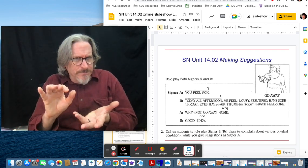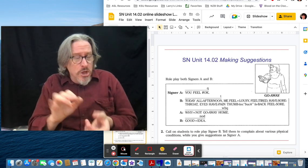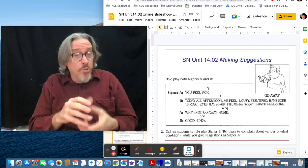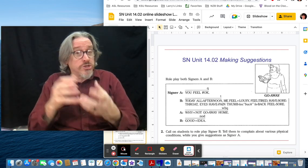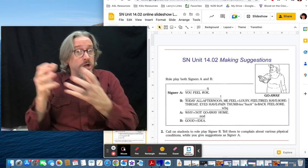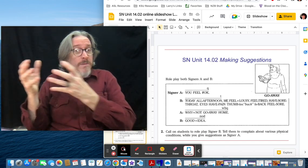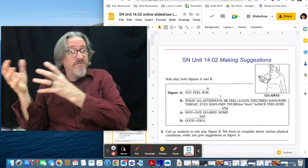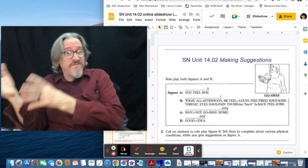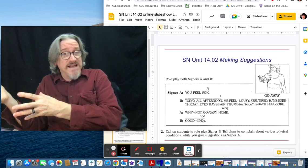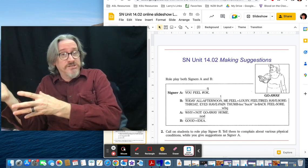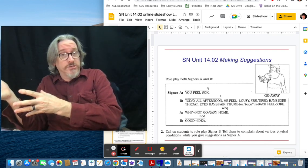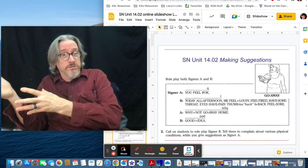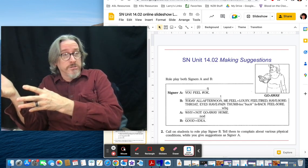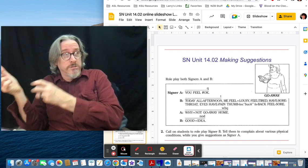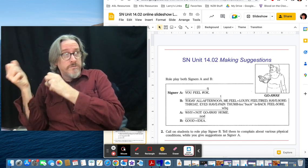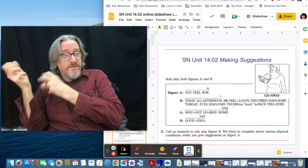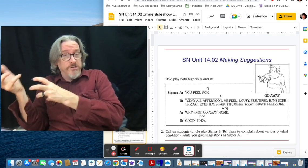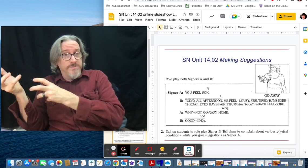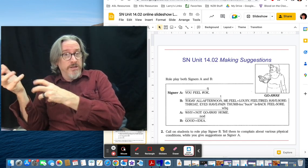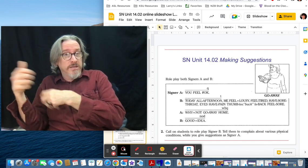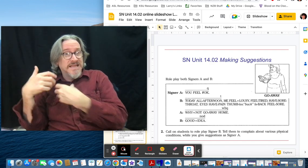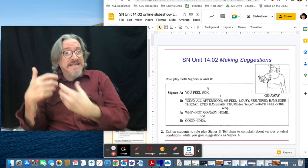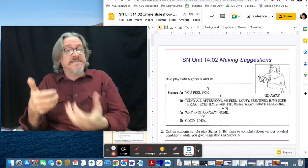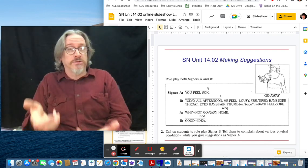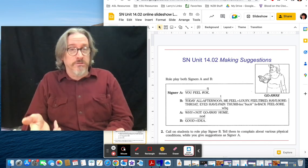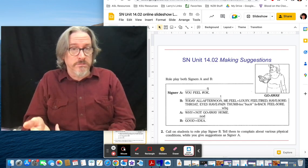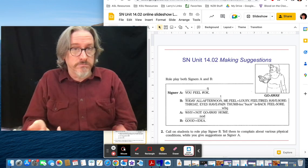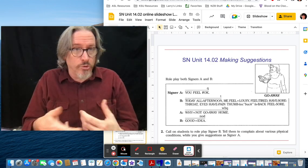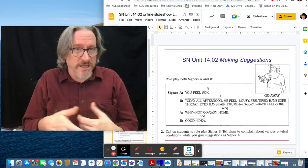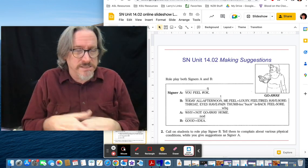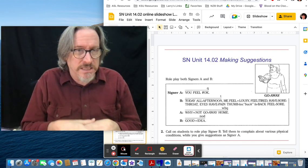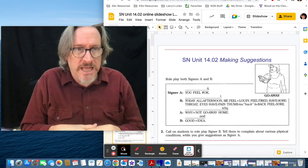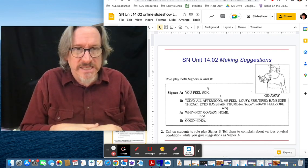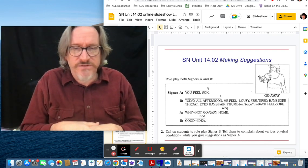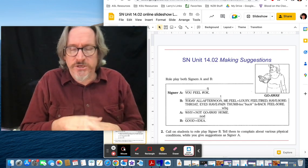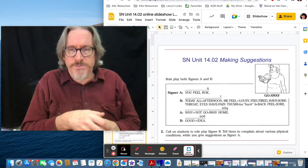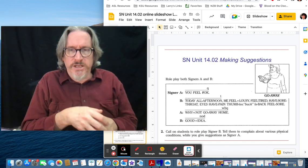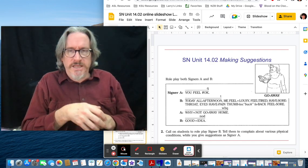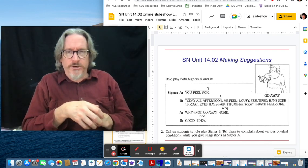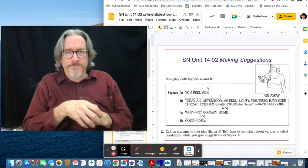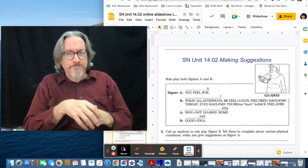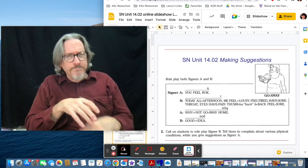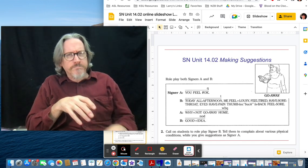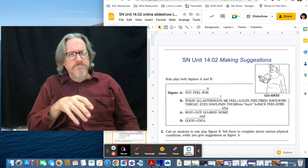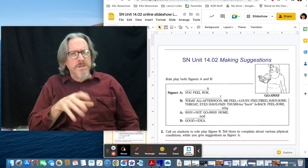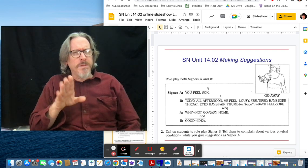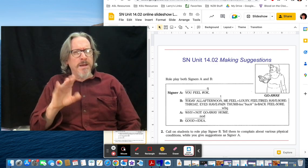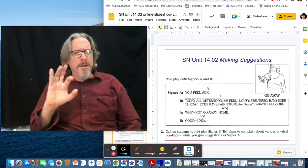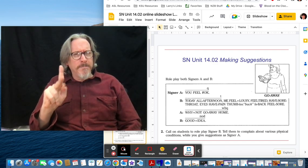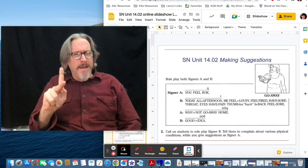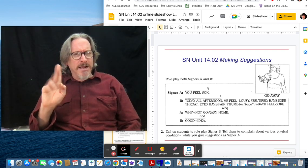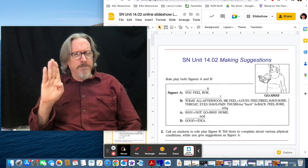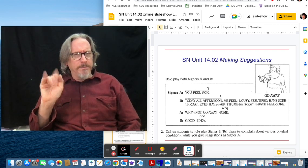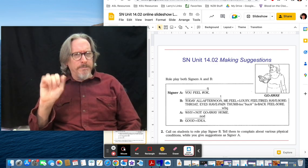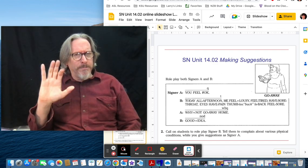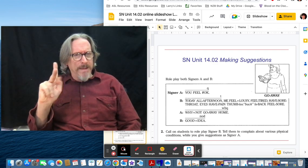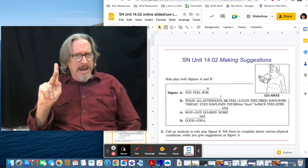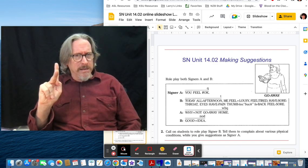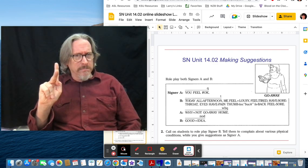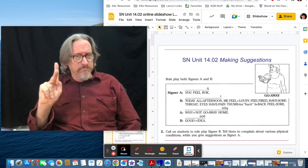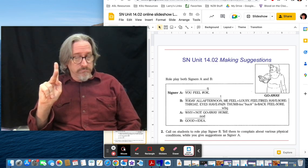clearly. We'll talk about faster fingerspelling, lexical or lexicalized fingerspelling later. But back,